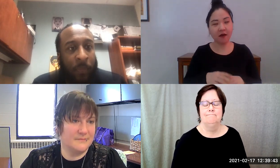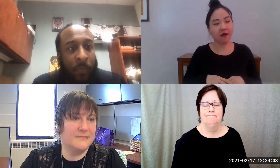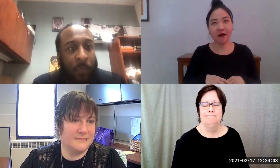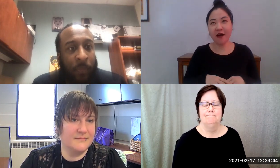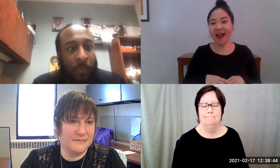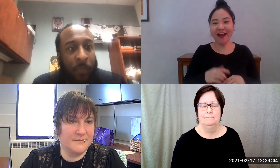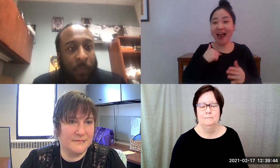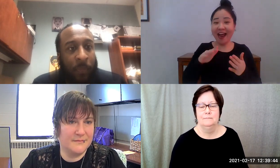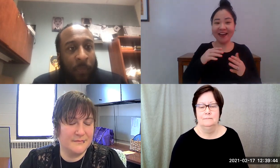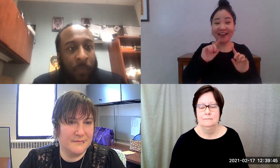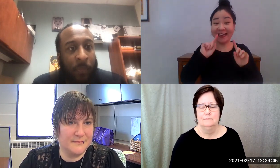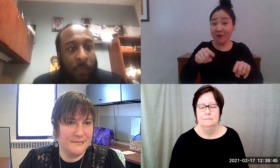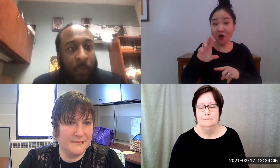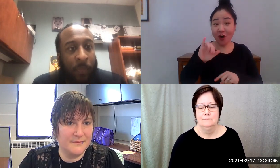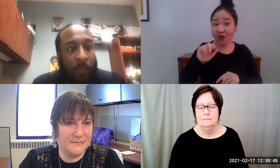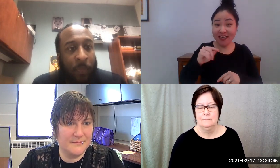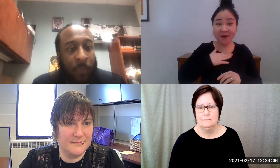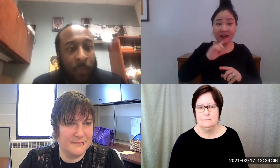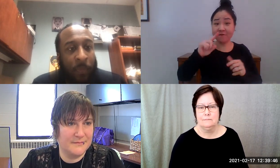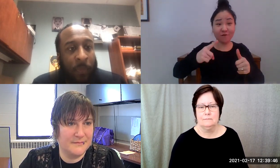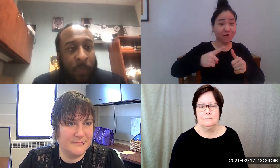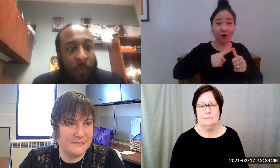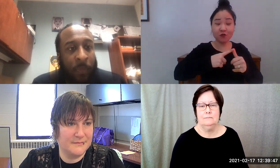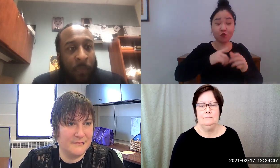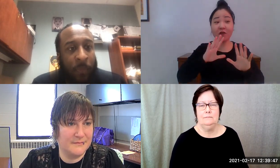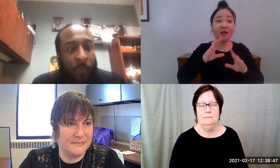person. And I came to RIT